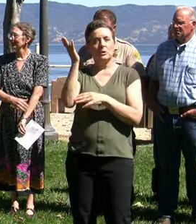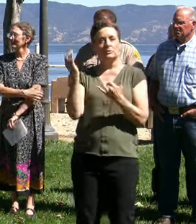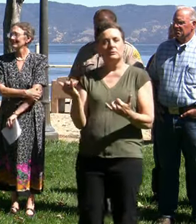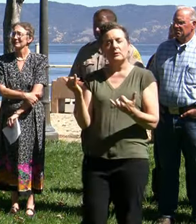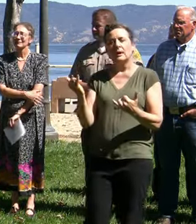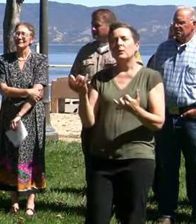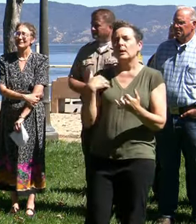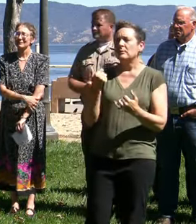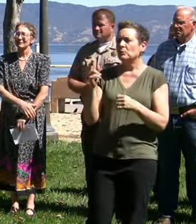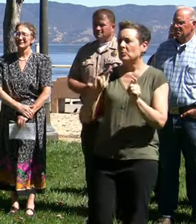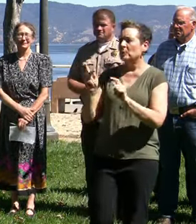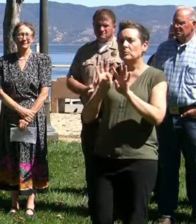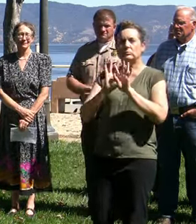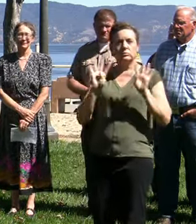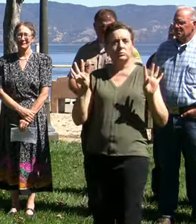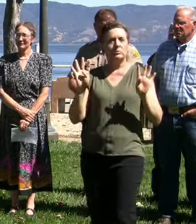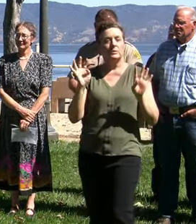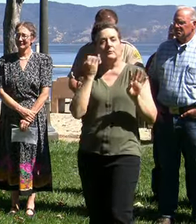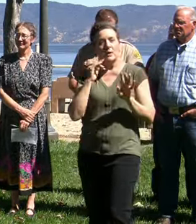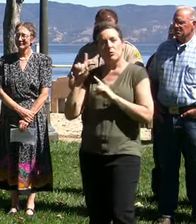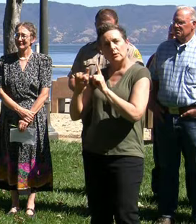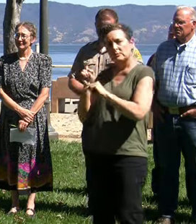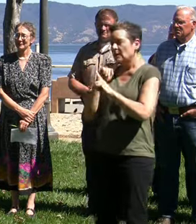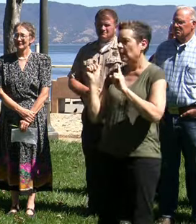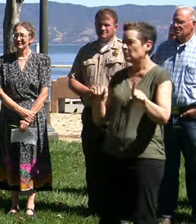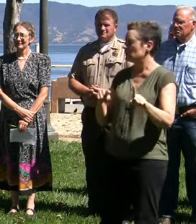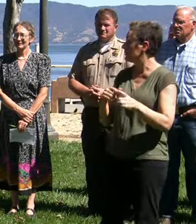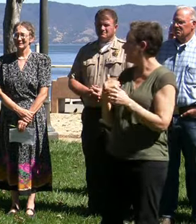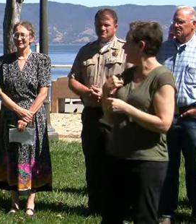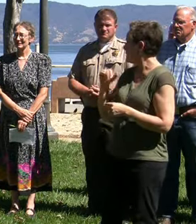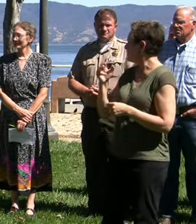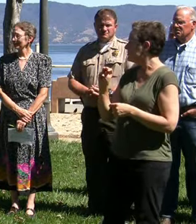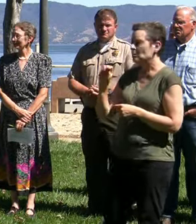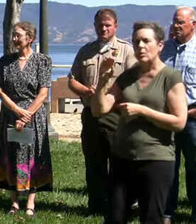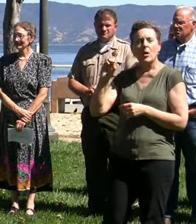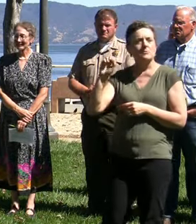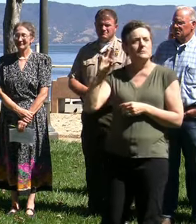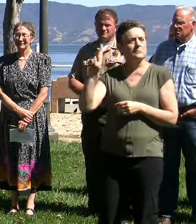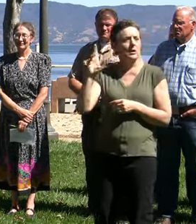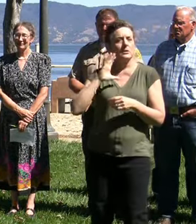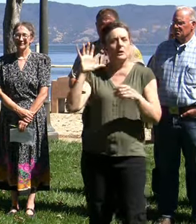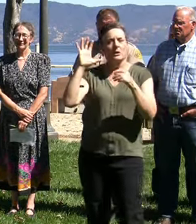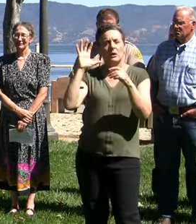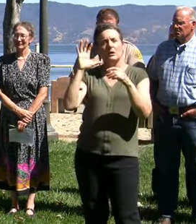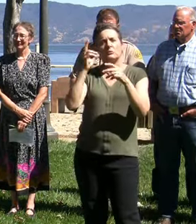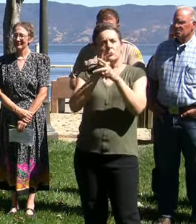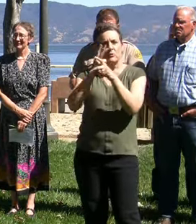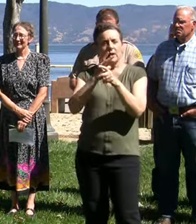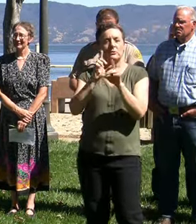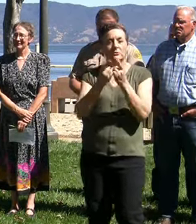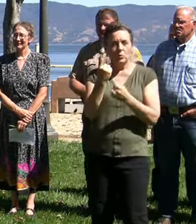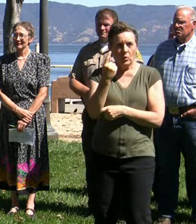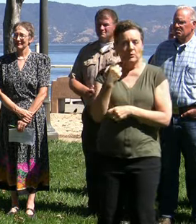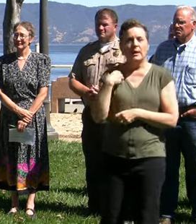several people here behind me that can answer questions for you. We have Jim Comstock, who is the supervisor of District 1. We have